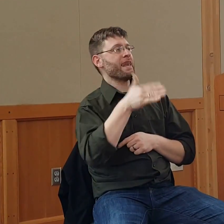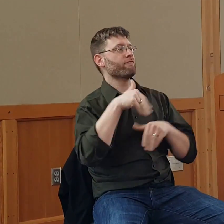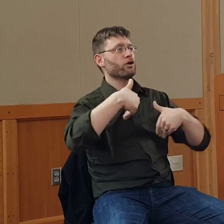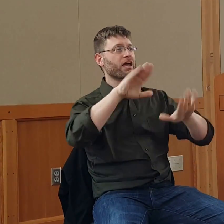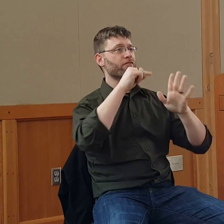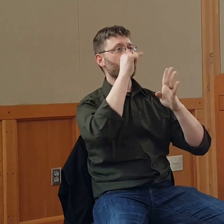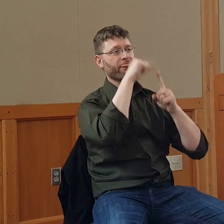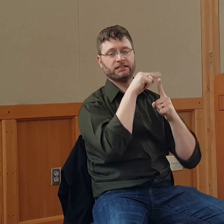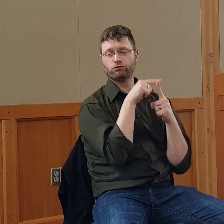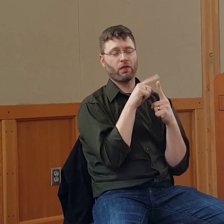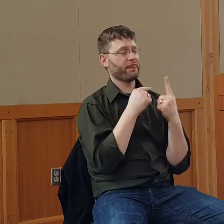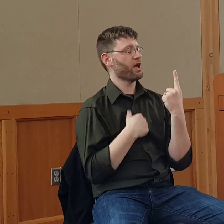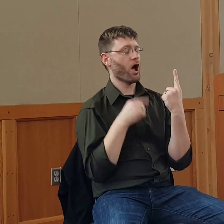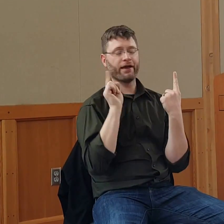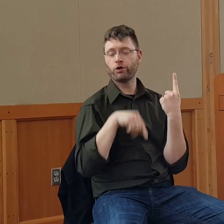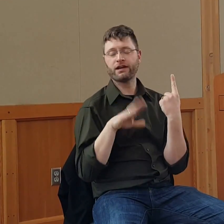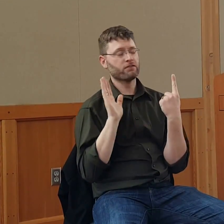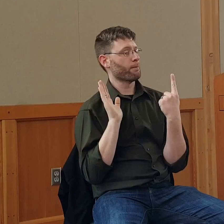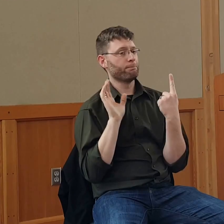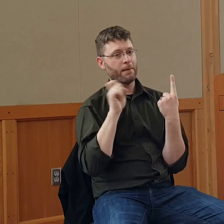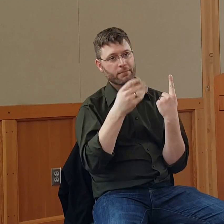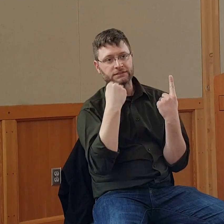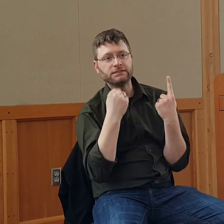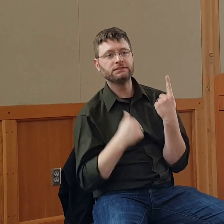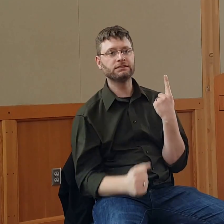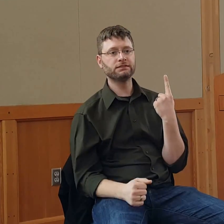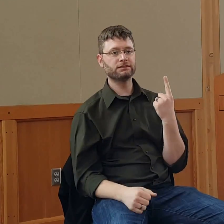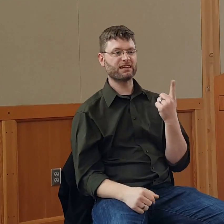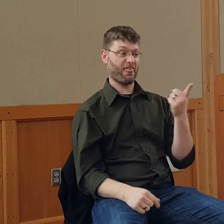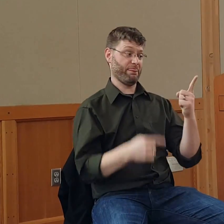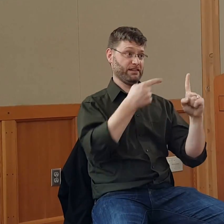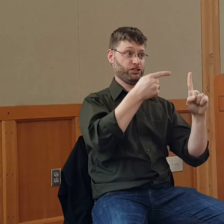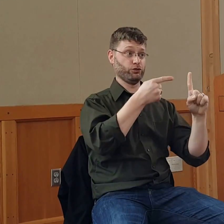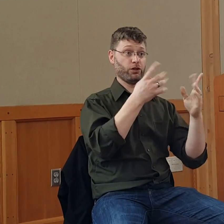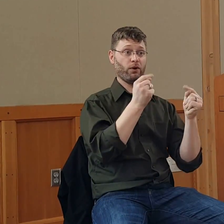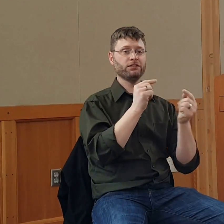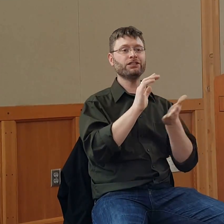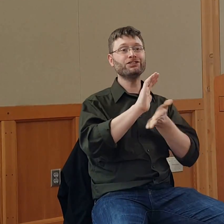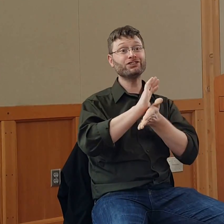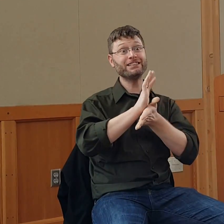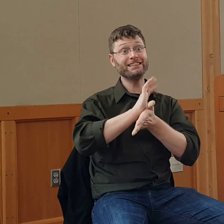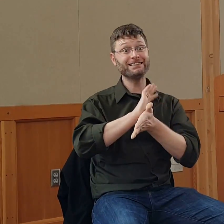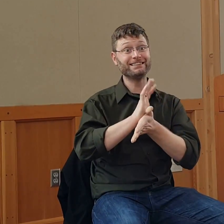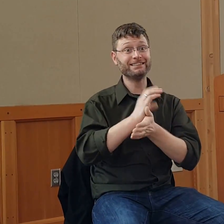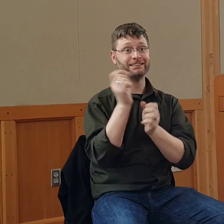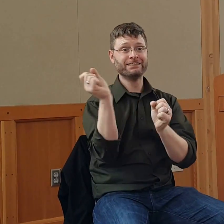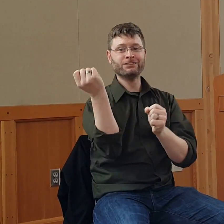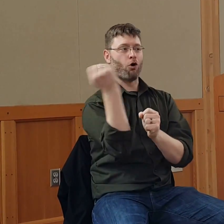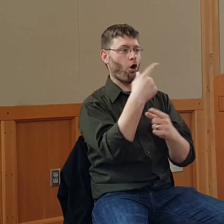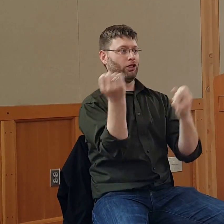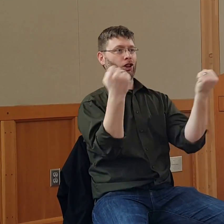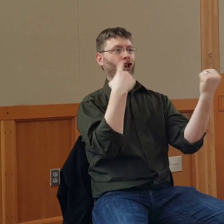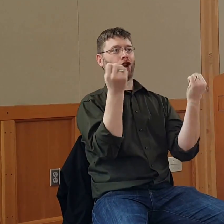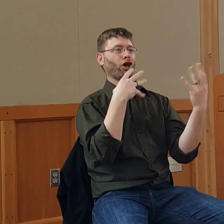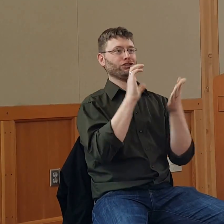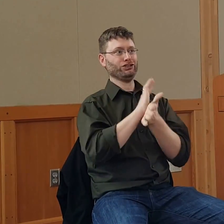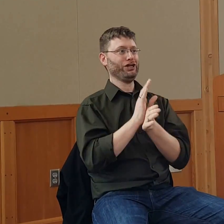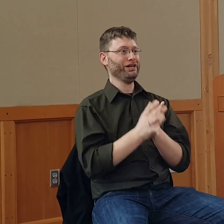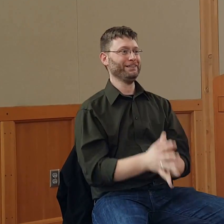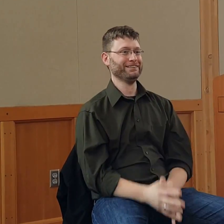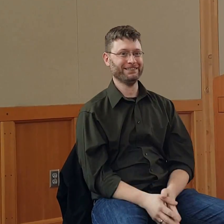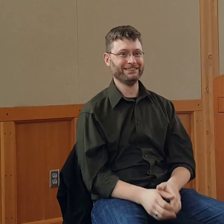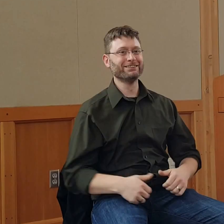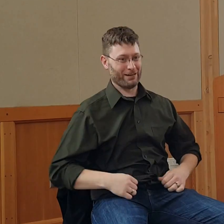but I could never give up X. And the X is usually she. Isn't that amazing? I